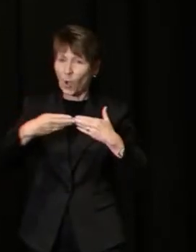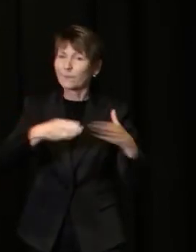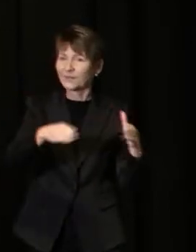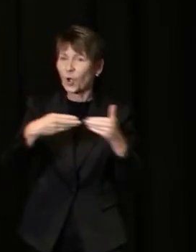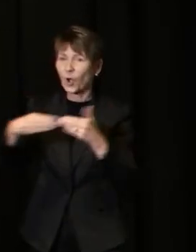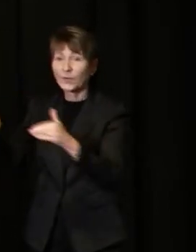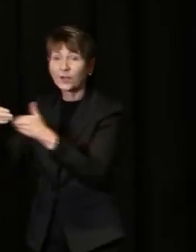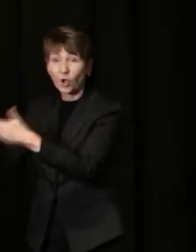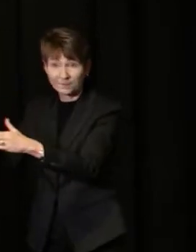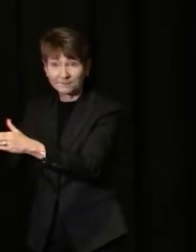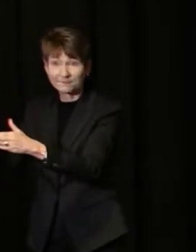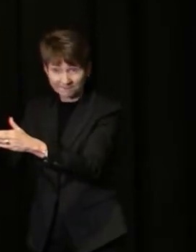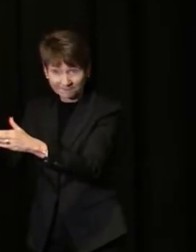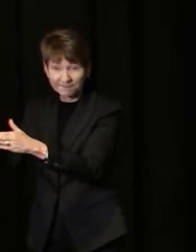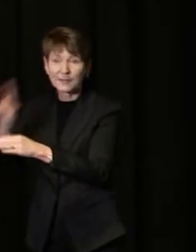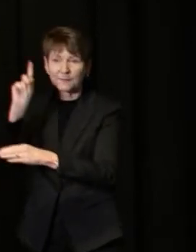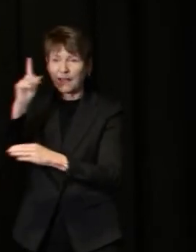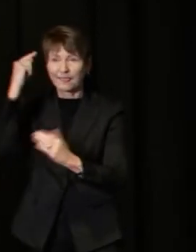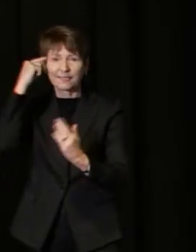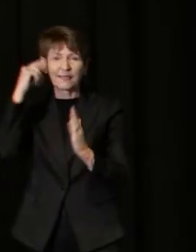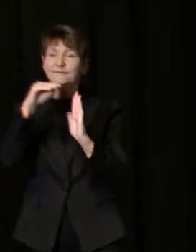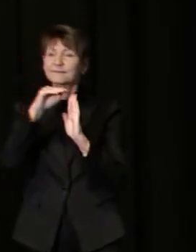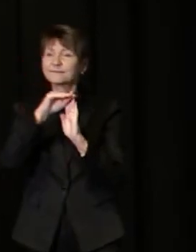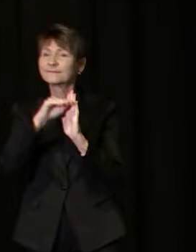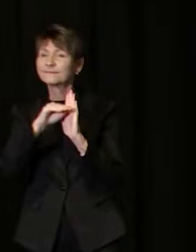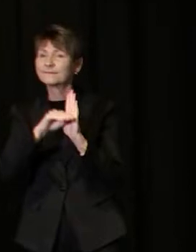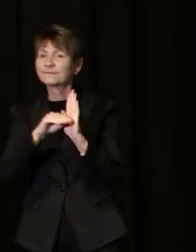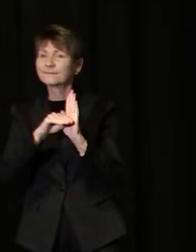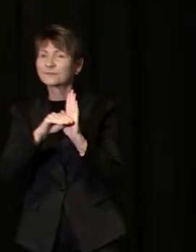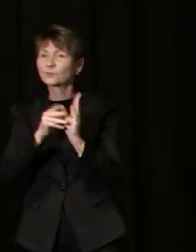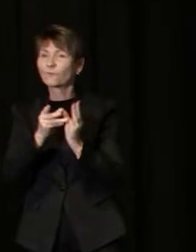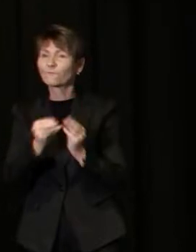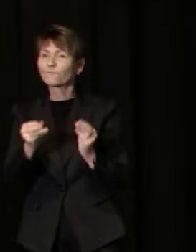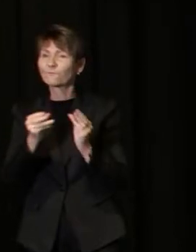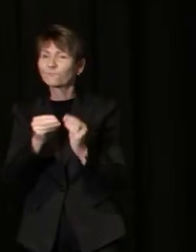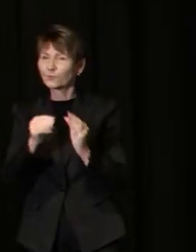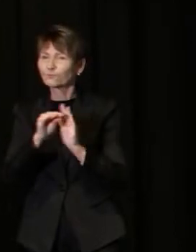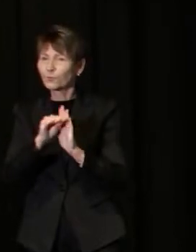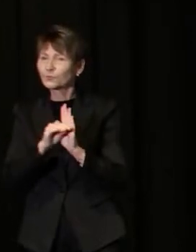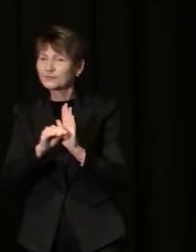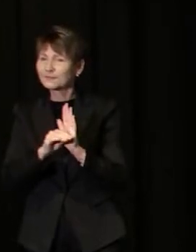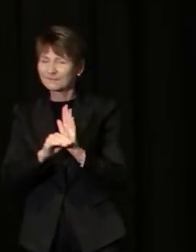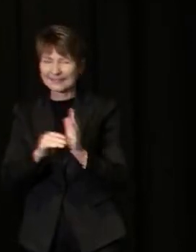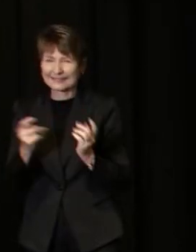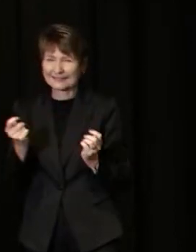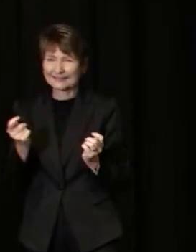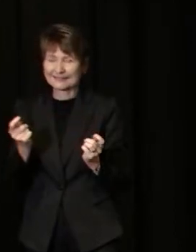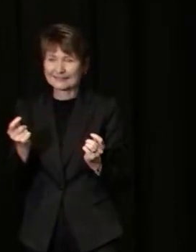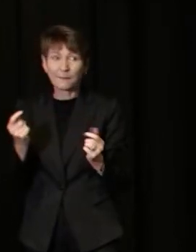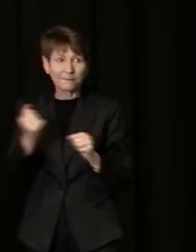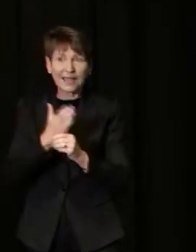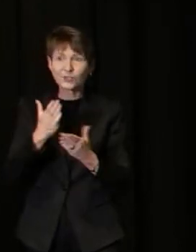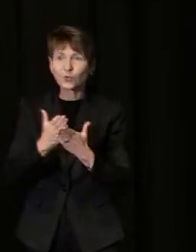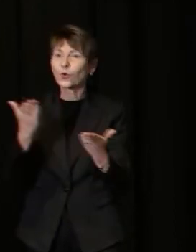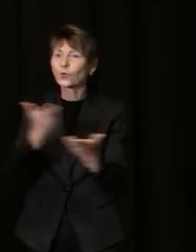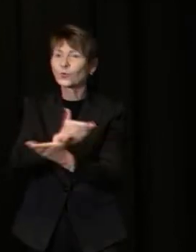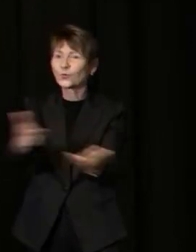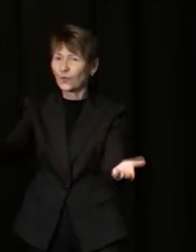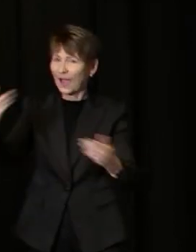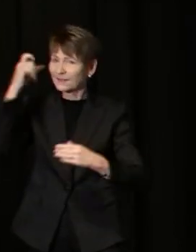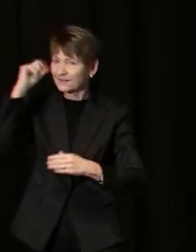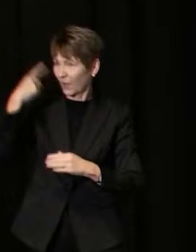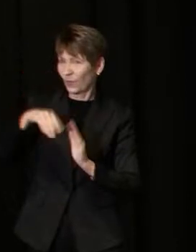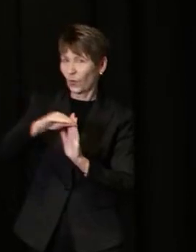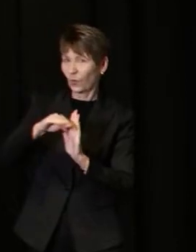have to have settings that are the lightest touch possible, that are the simplest, that are the most easily understood, that are as close